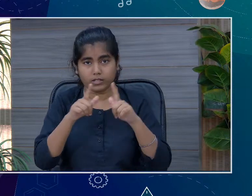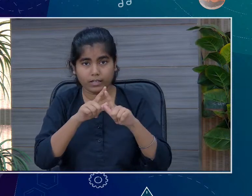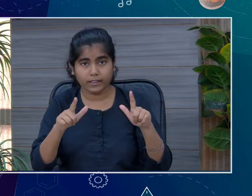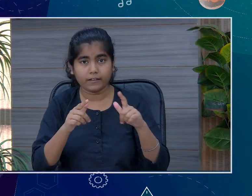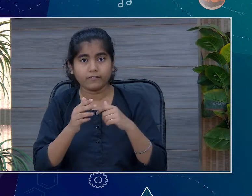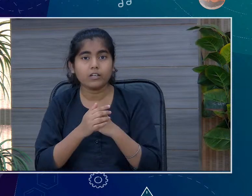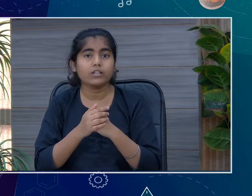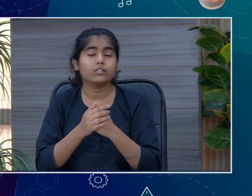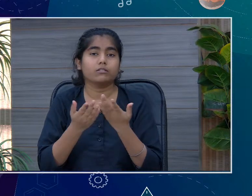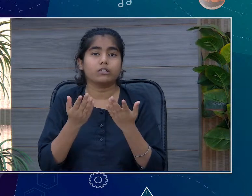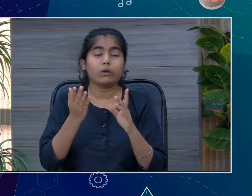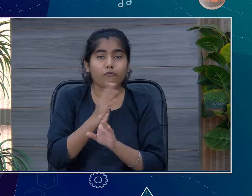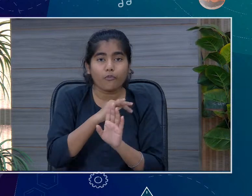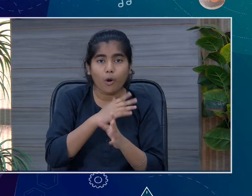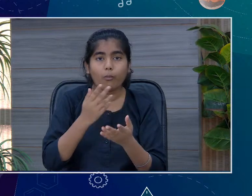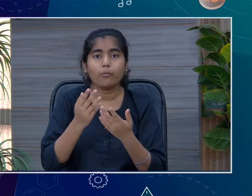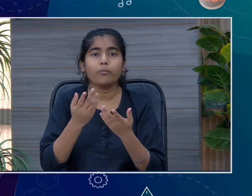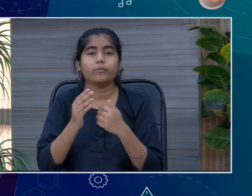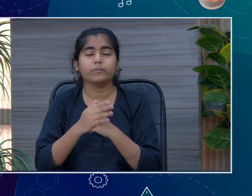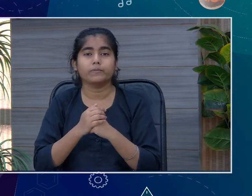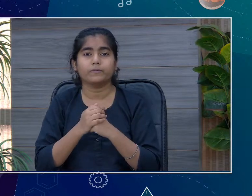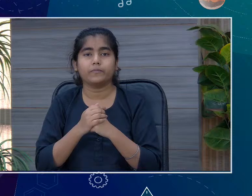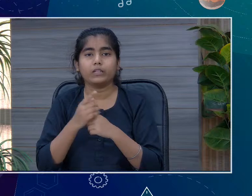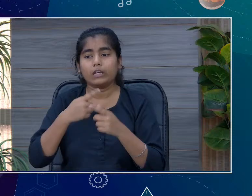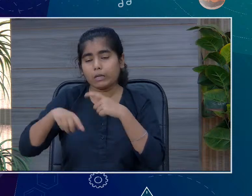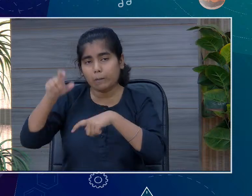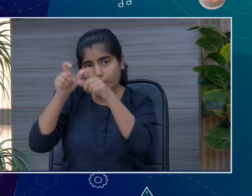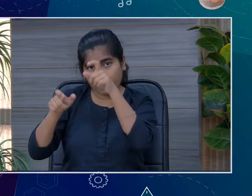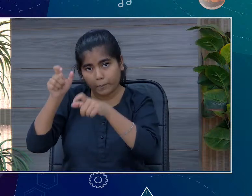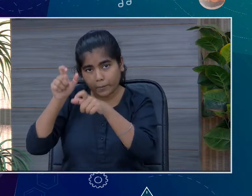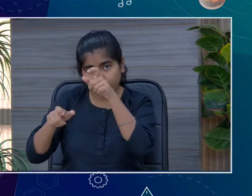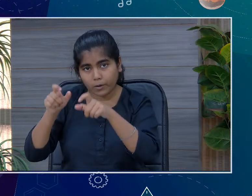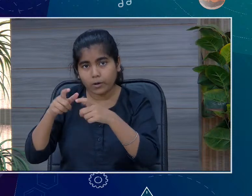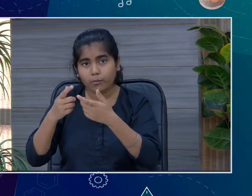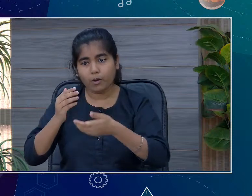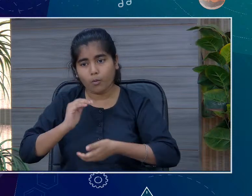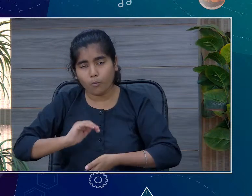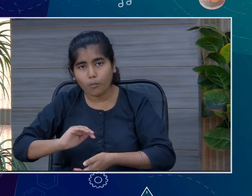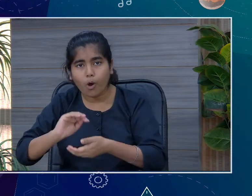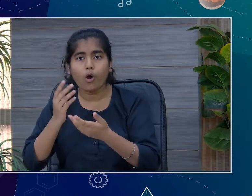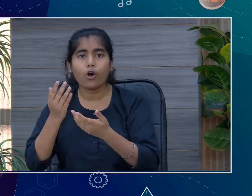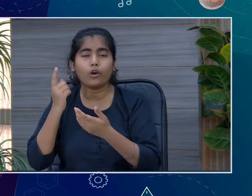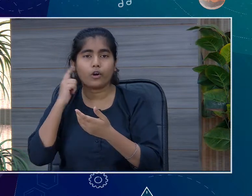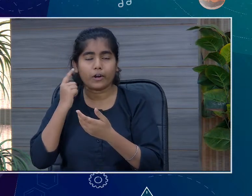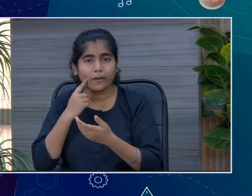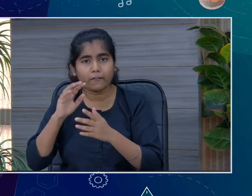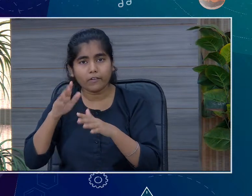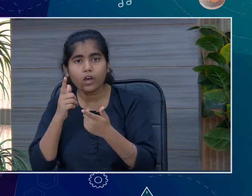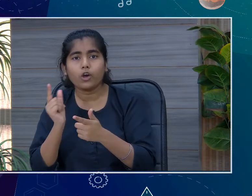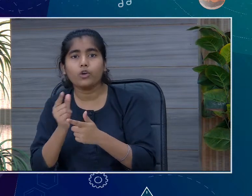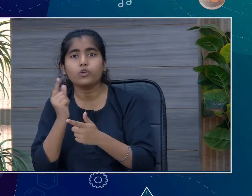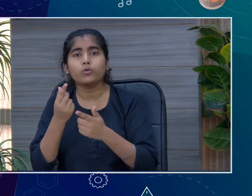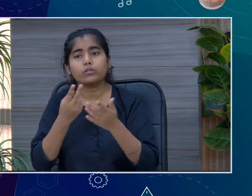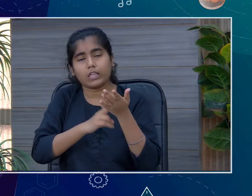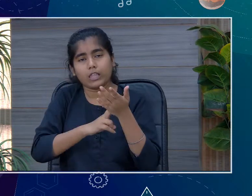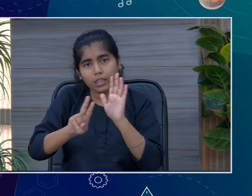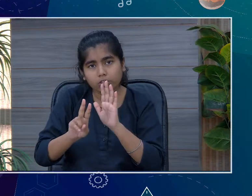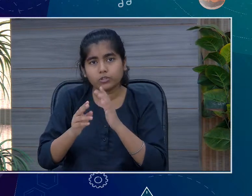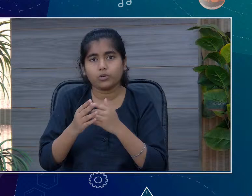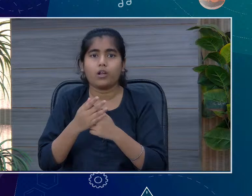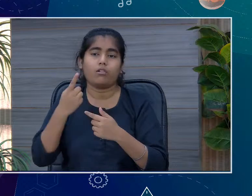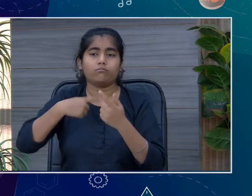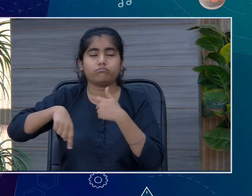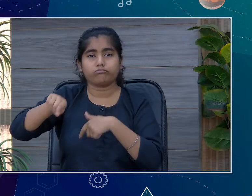growth of sign language, if there are two people born deaf to a hearing family, naturally being human, they would